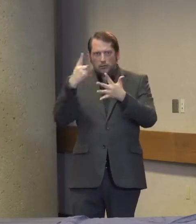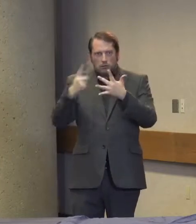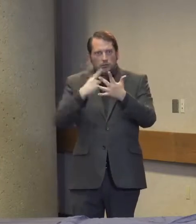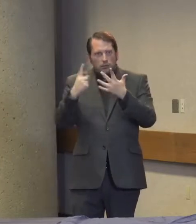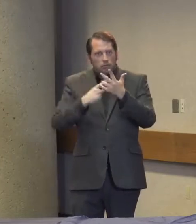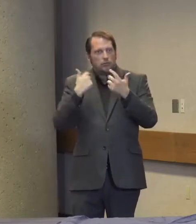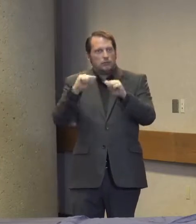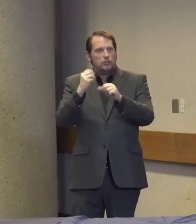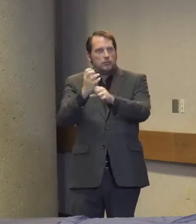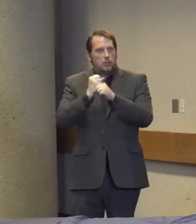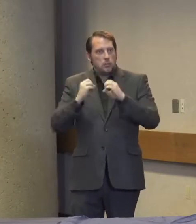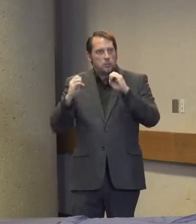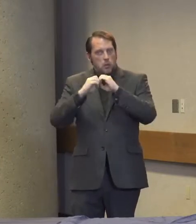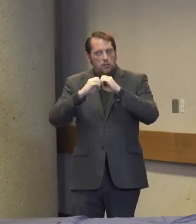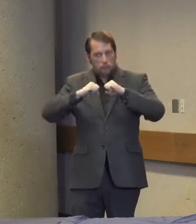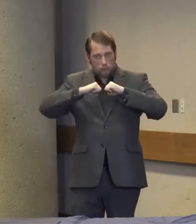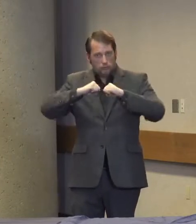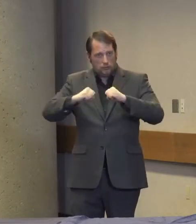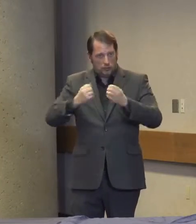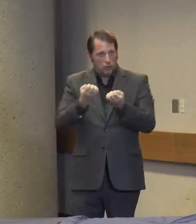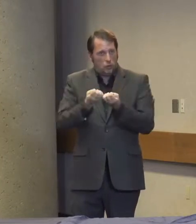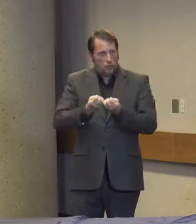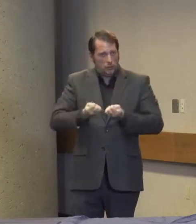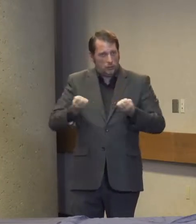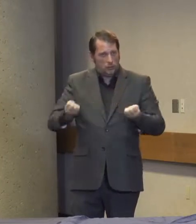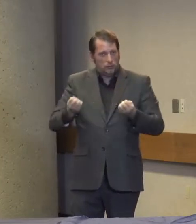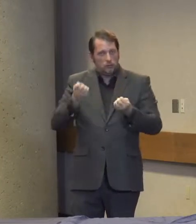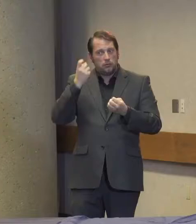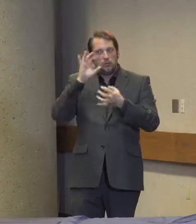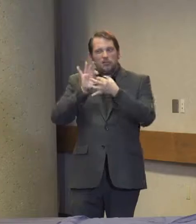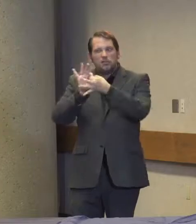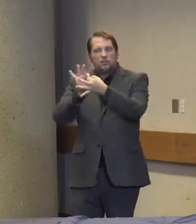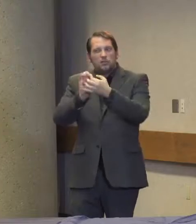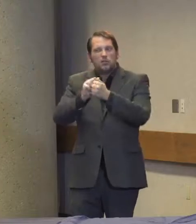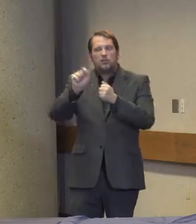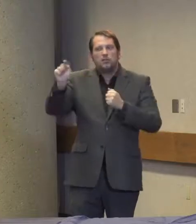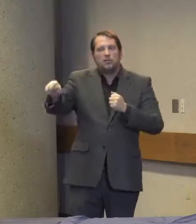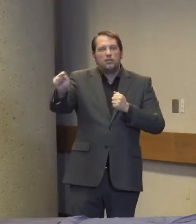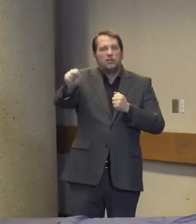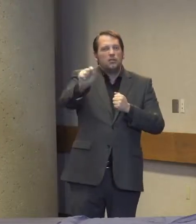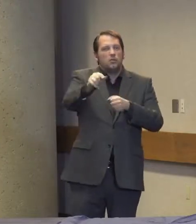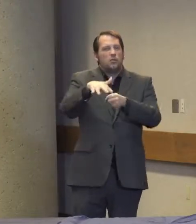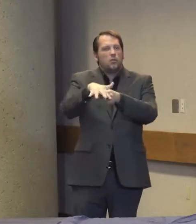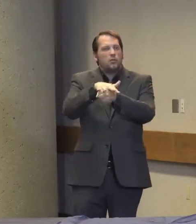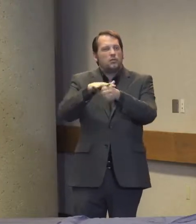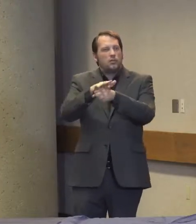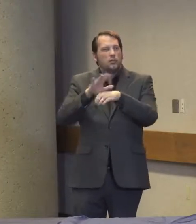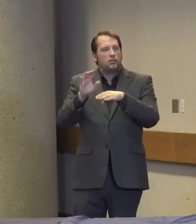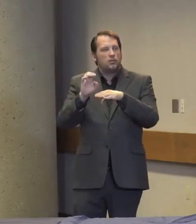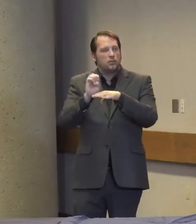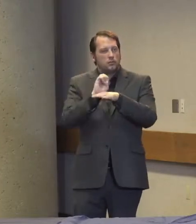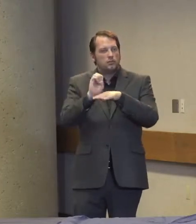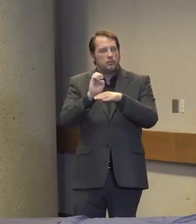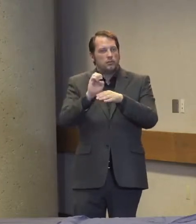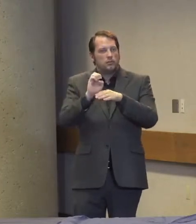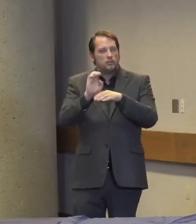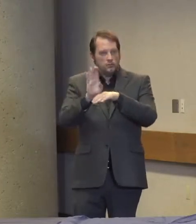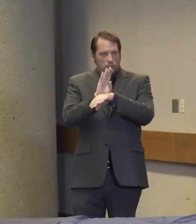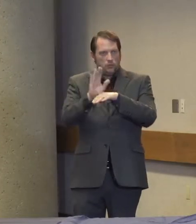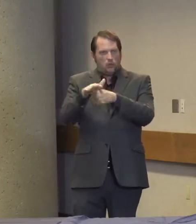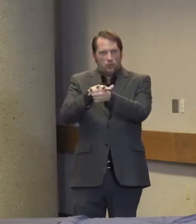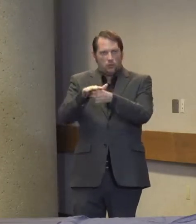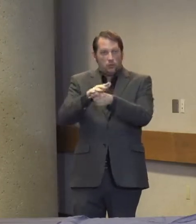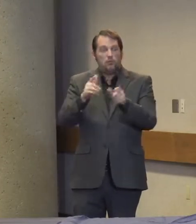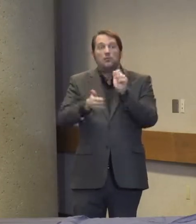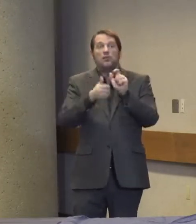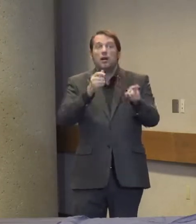partnerships with our local businesses. I think the most obvious case is where we've actually partnered with our distilleries to produce things like hand sanitizer. And also